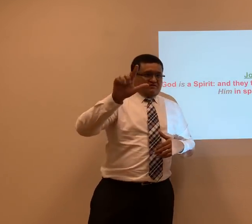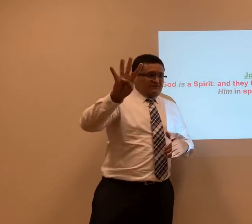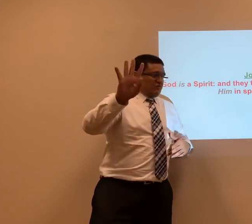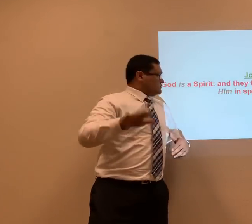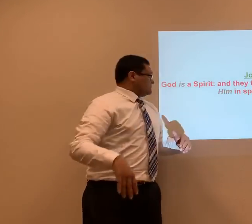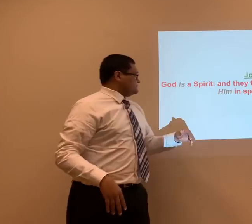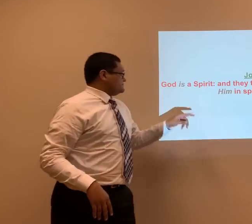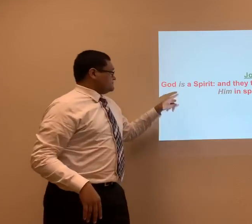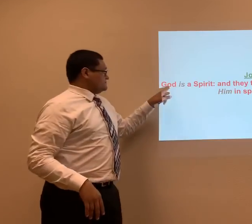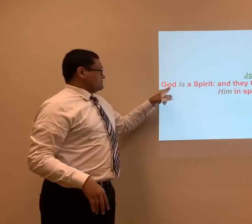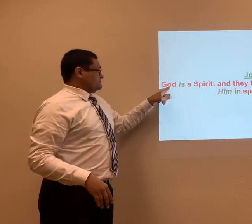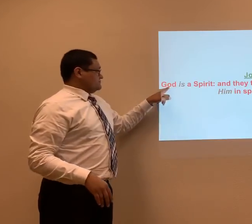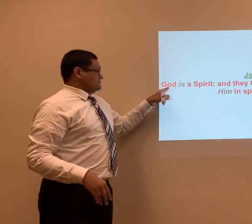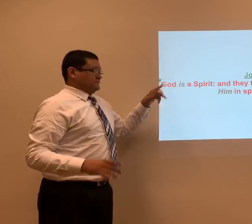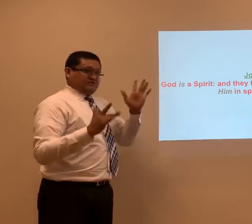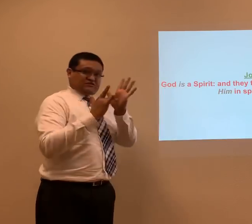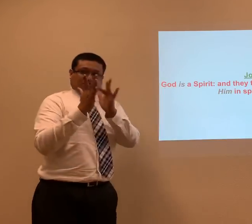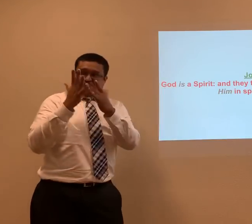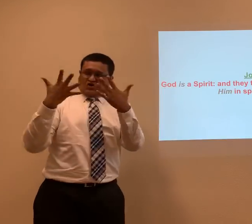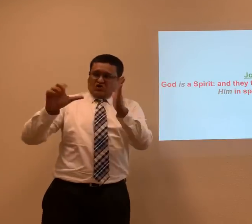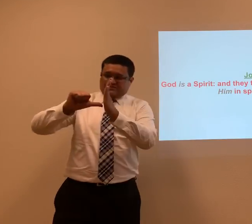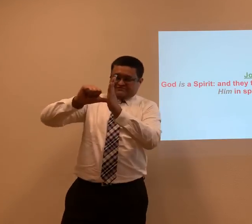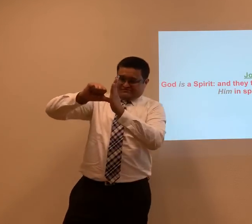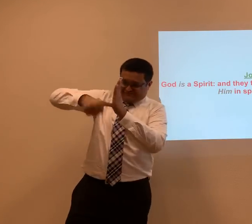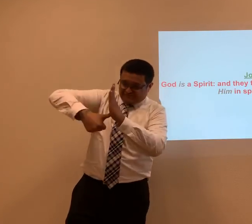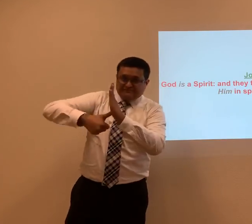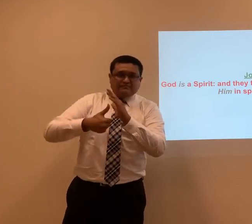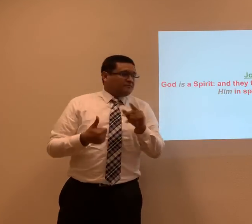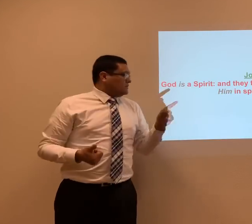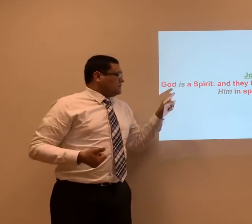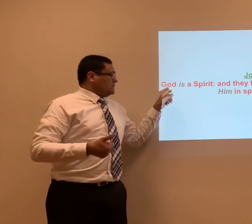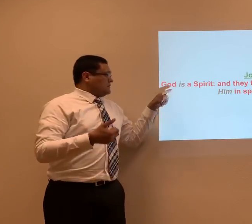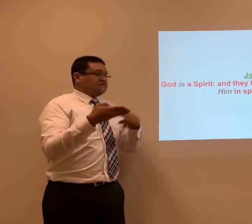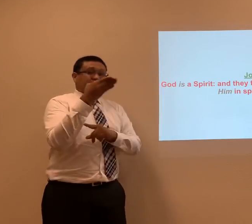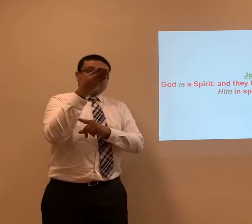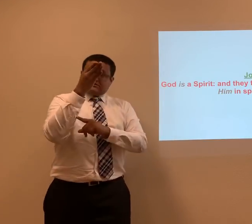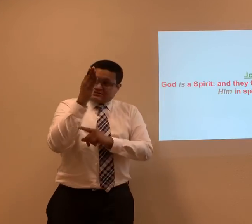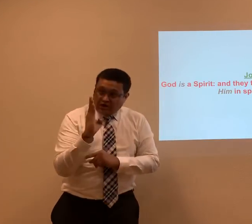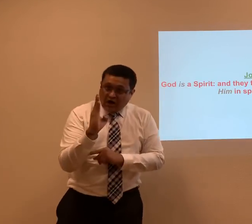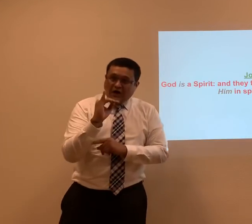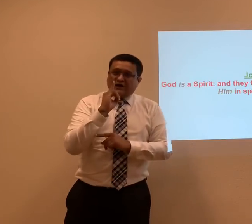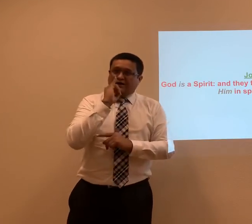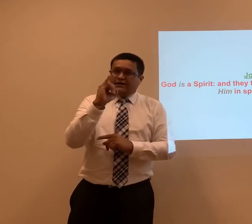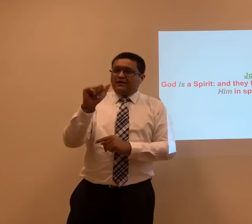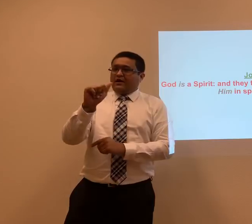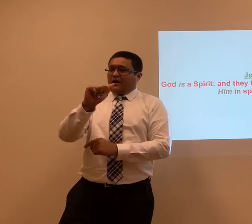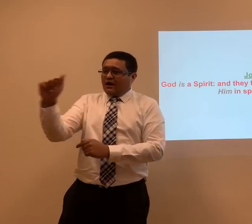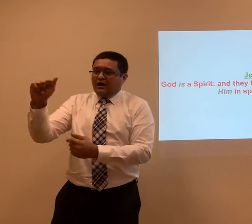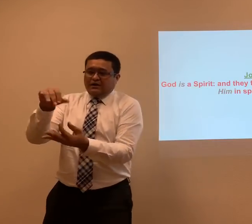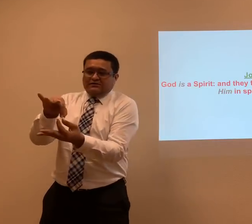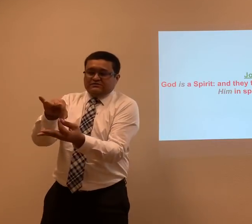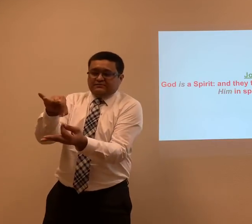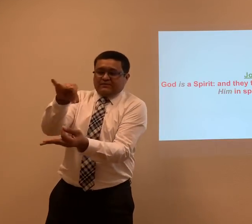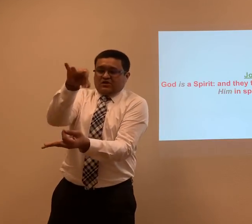verse 24. And it says, and he's emphasizing this, and he says, God is a